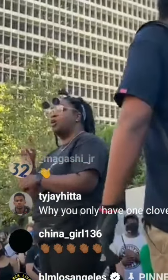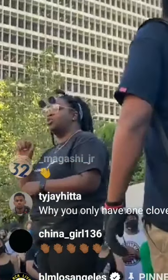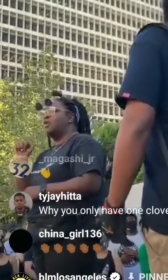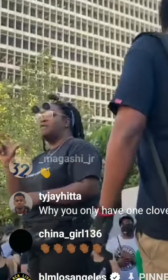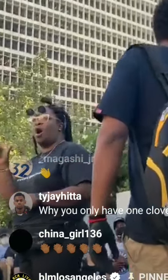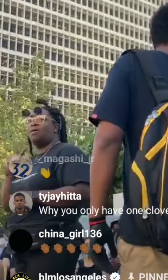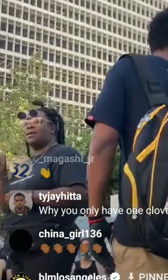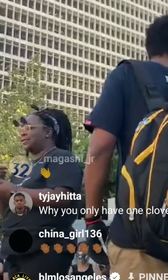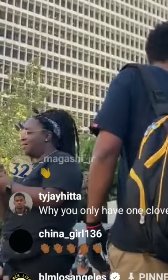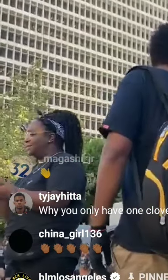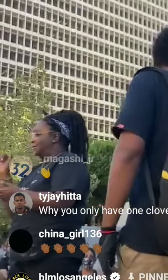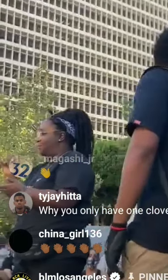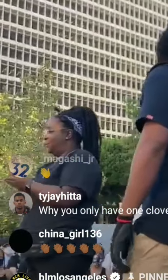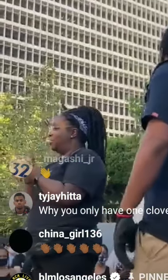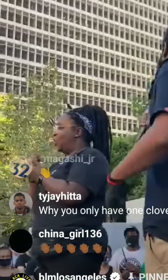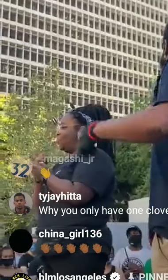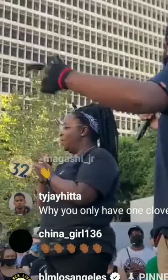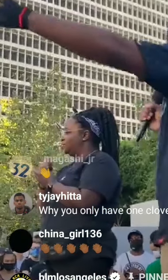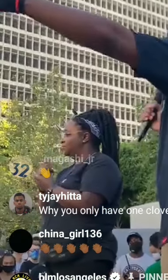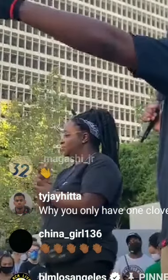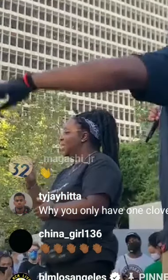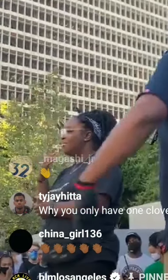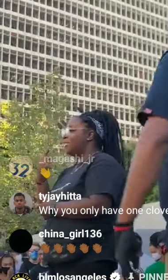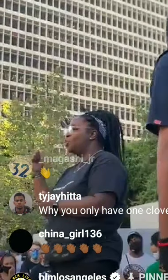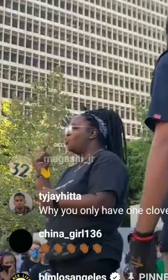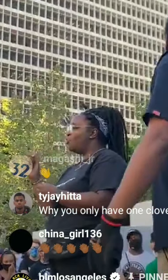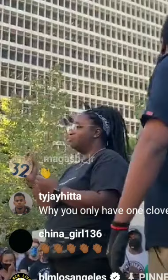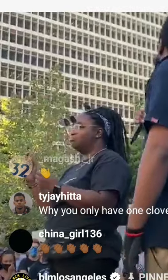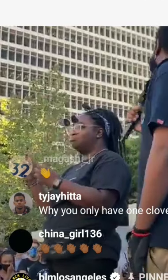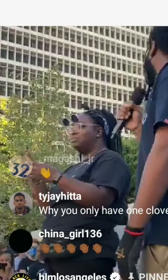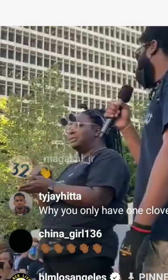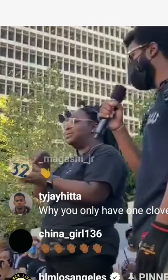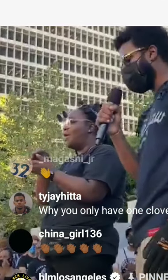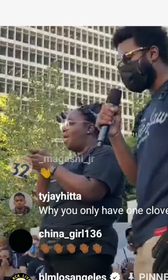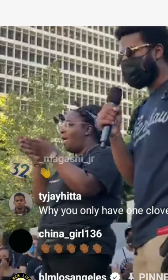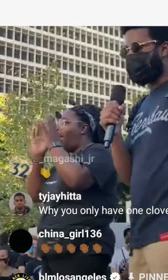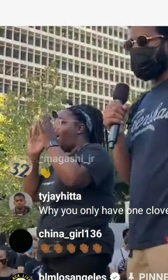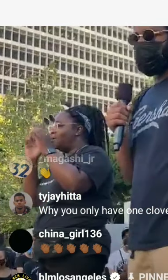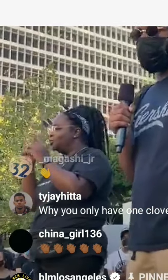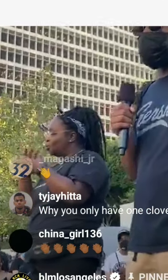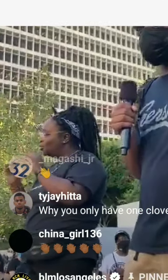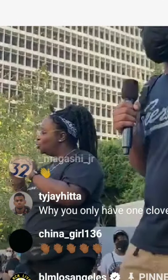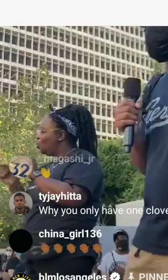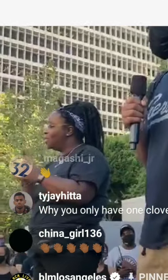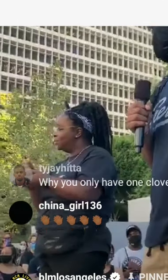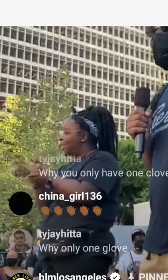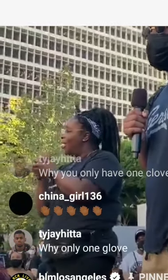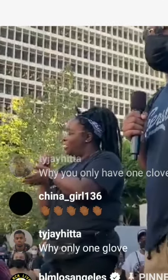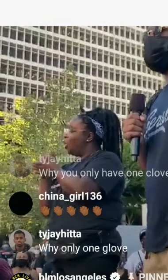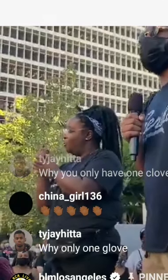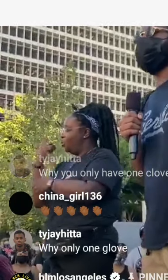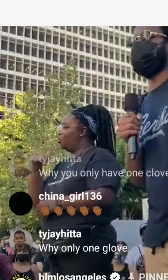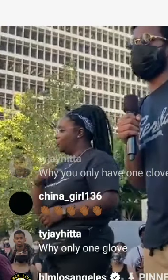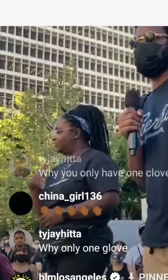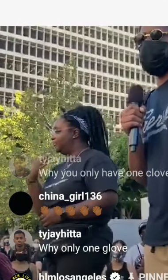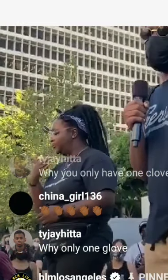And so if there's any of you, and I'll say this again and I'll say it until we have it memorized, who has wondered ever